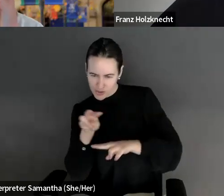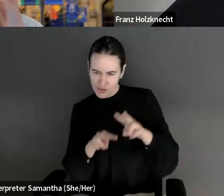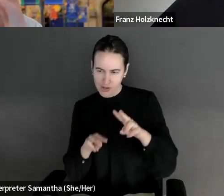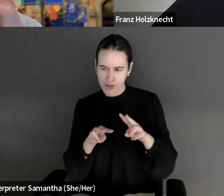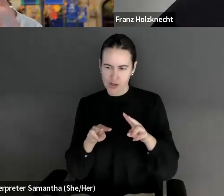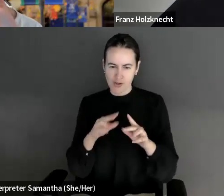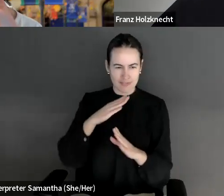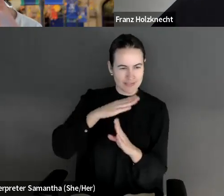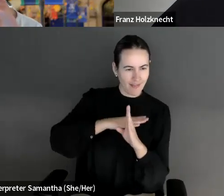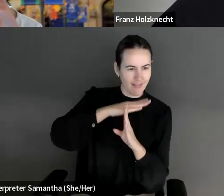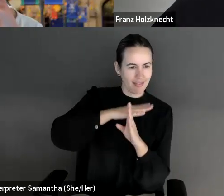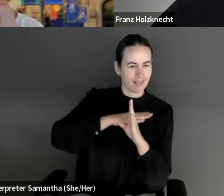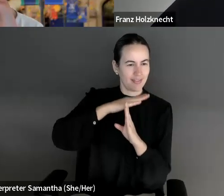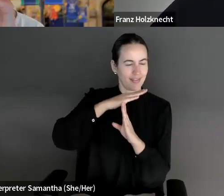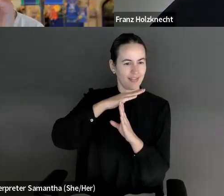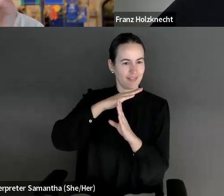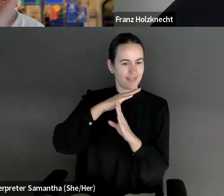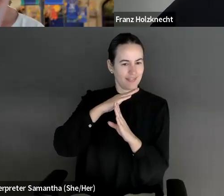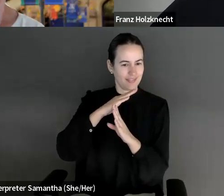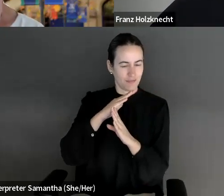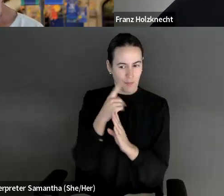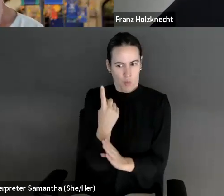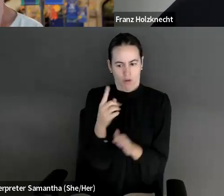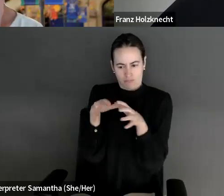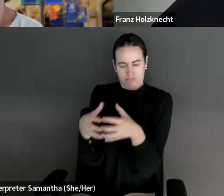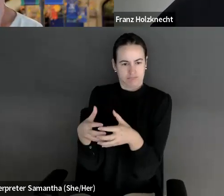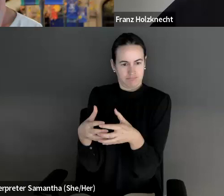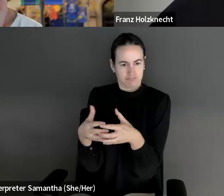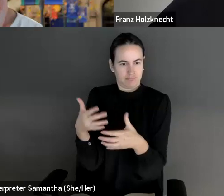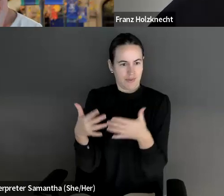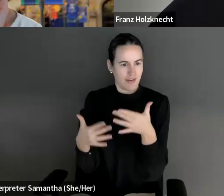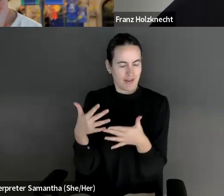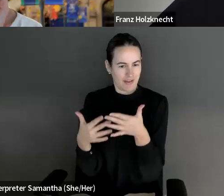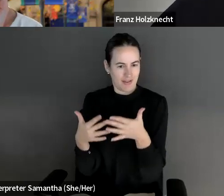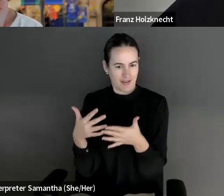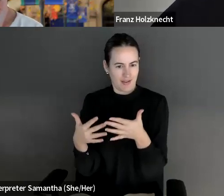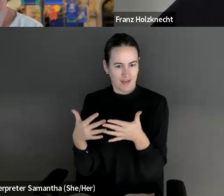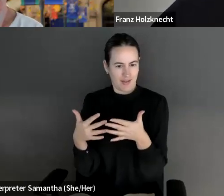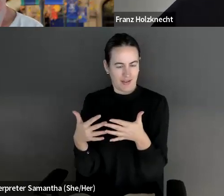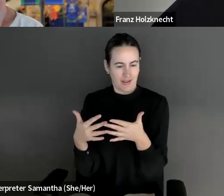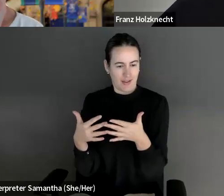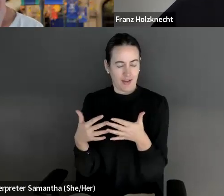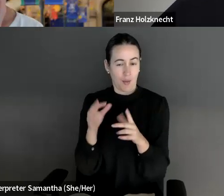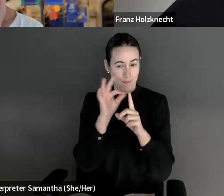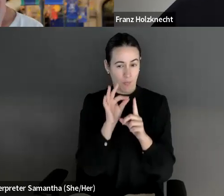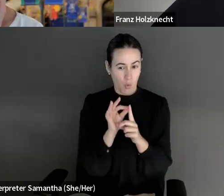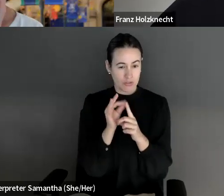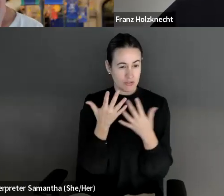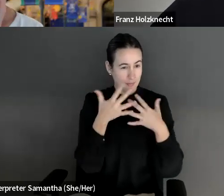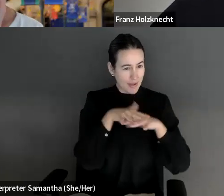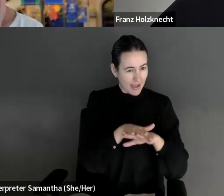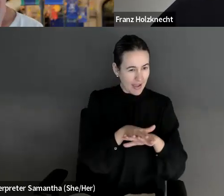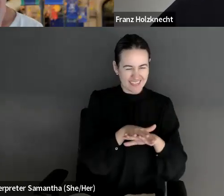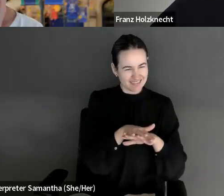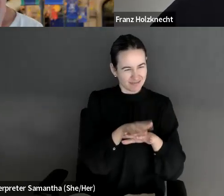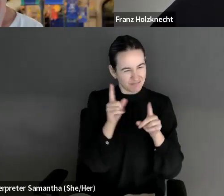on one data set, and you then combine 2 scale points. Wouldn't you then need to